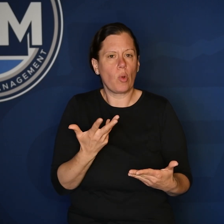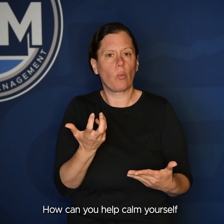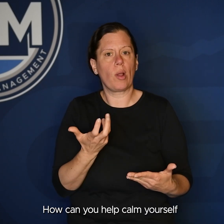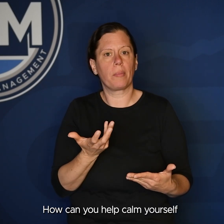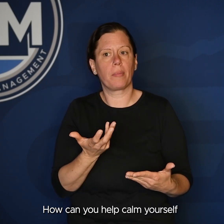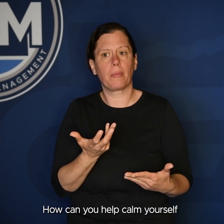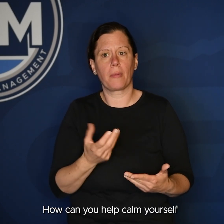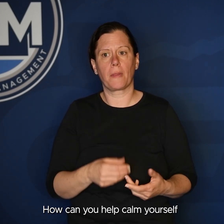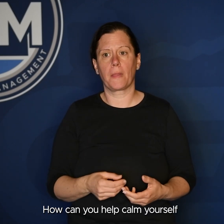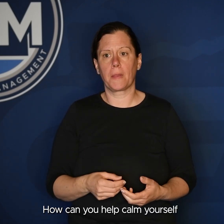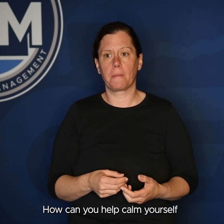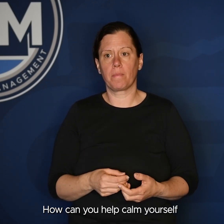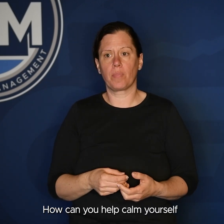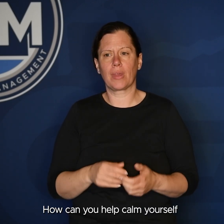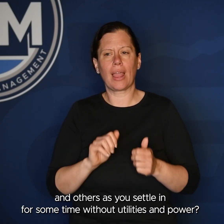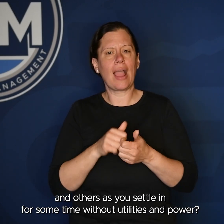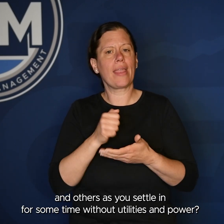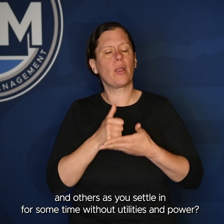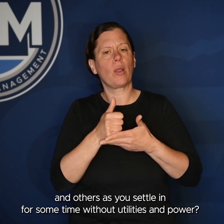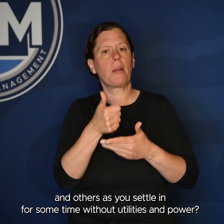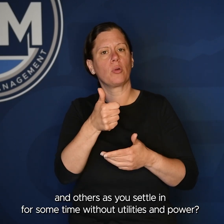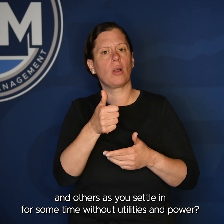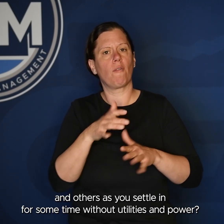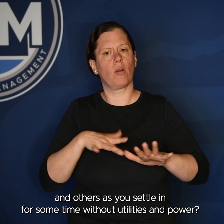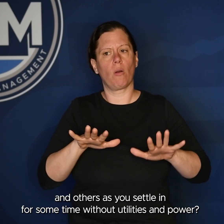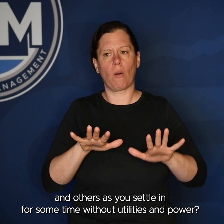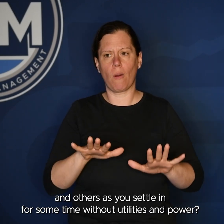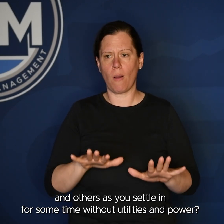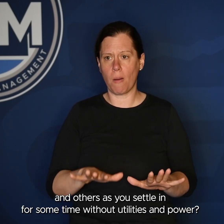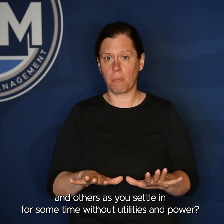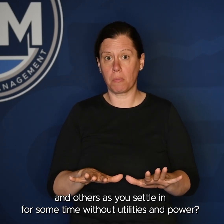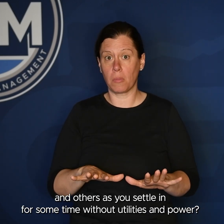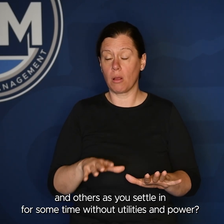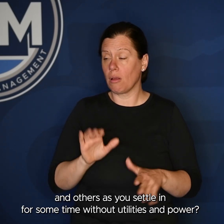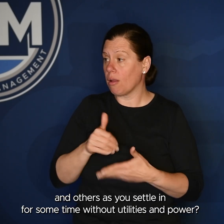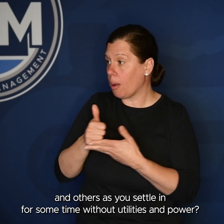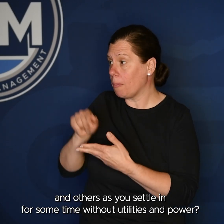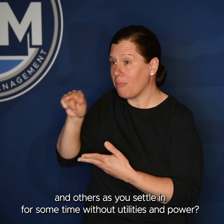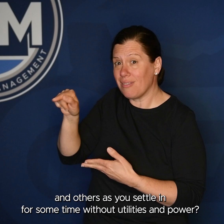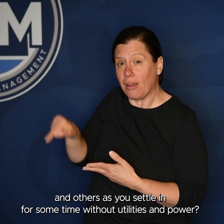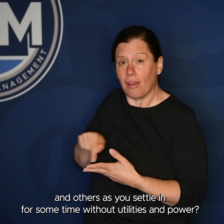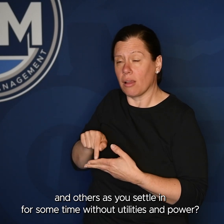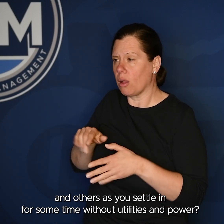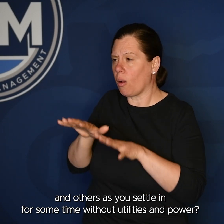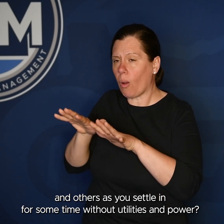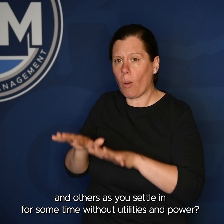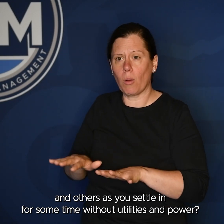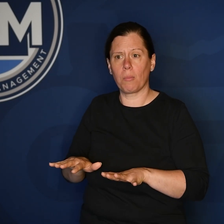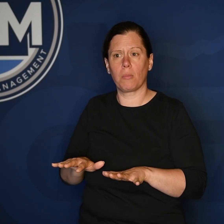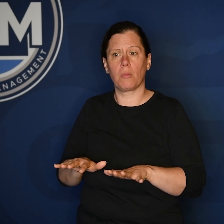How can you help calm yourself and others as you settle in for some time without utilities and power?